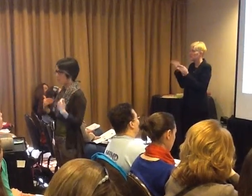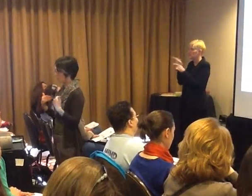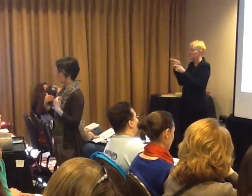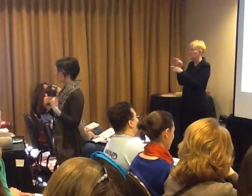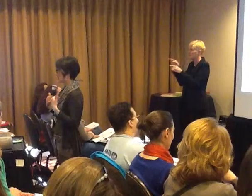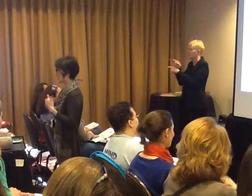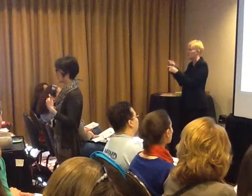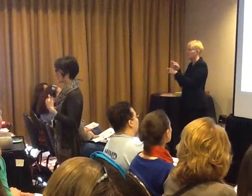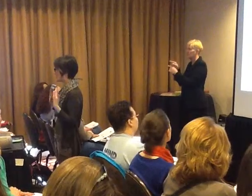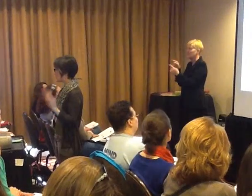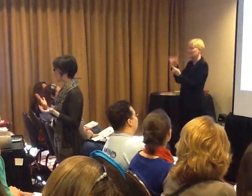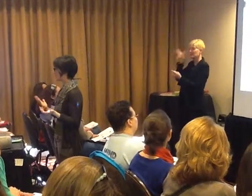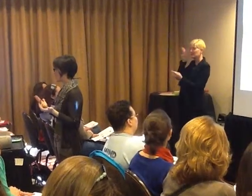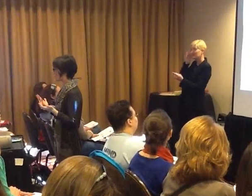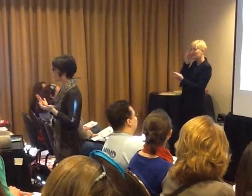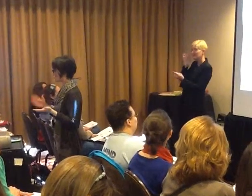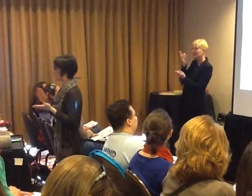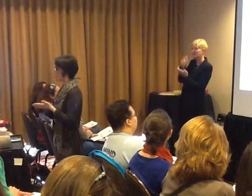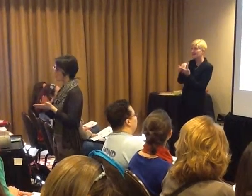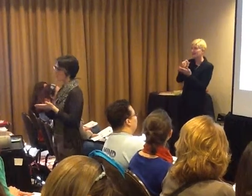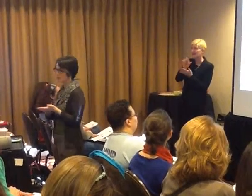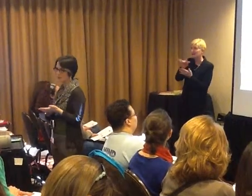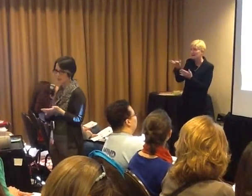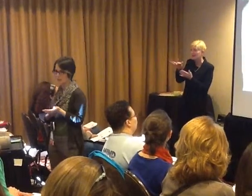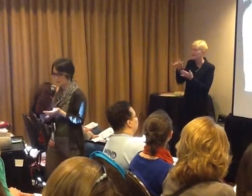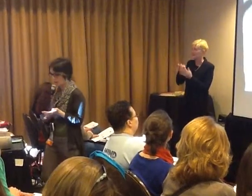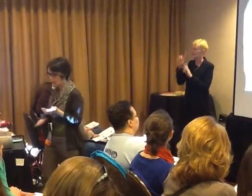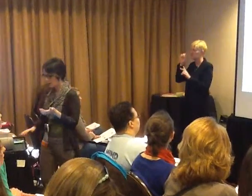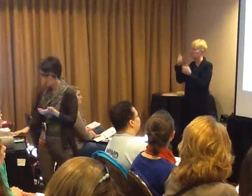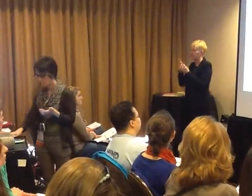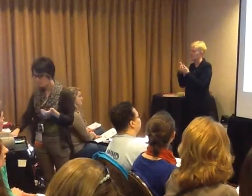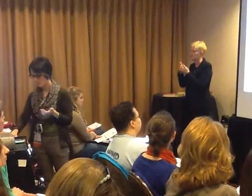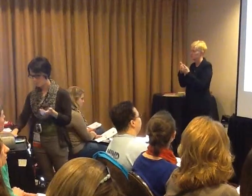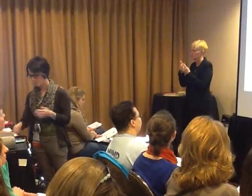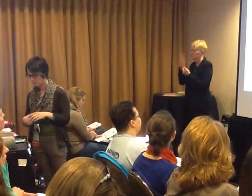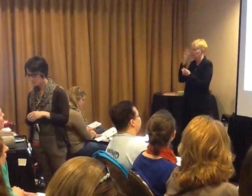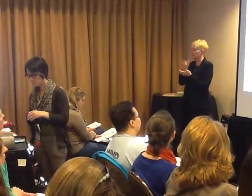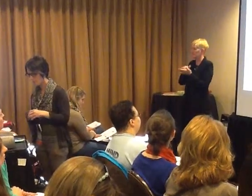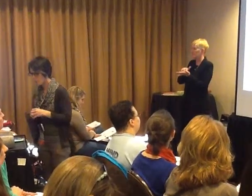trying to receptively take that in is a challenge for them because of this deficit area.